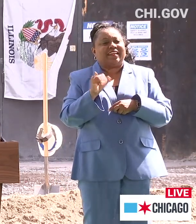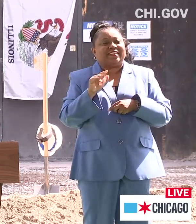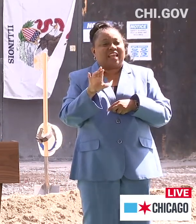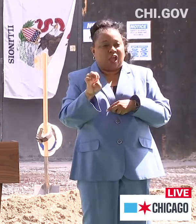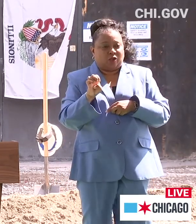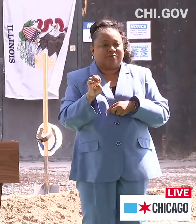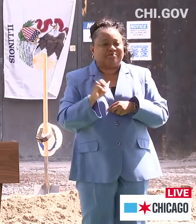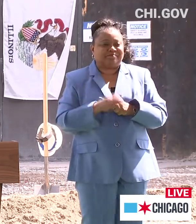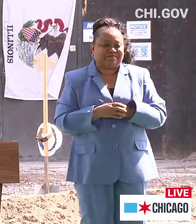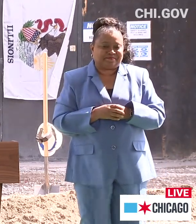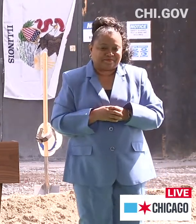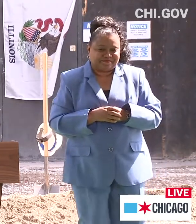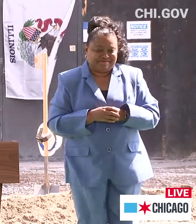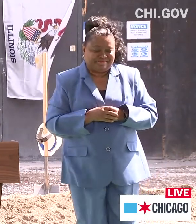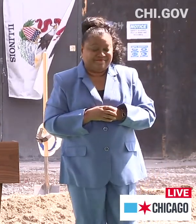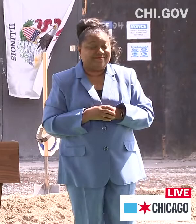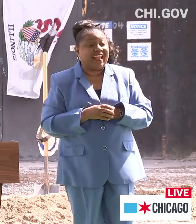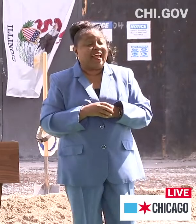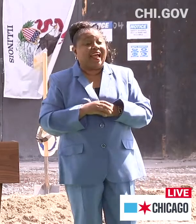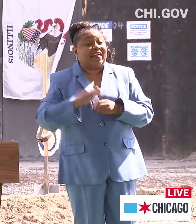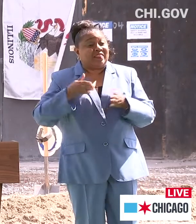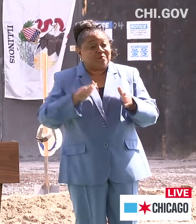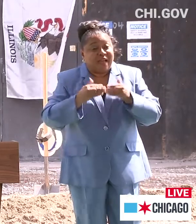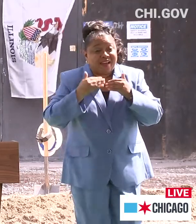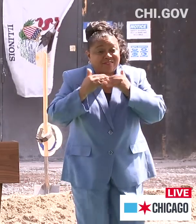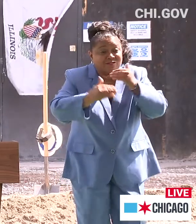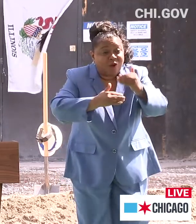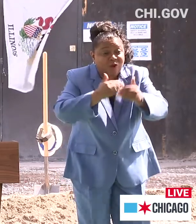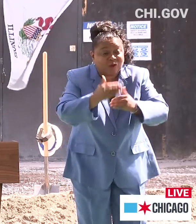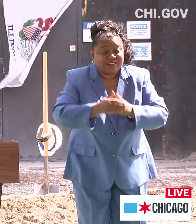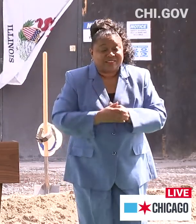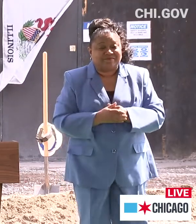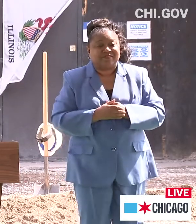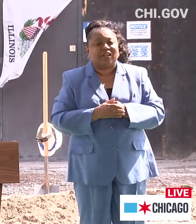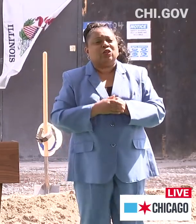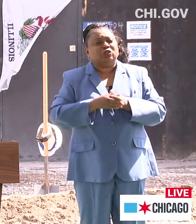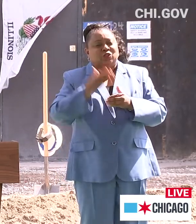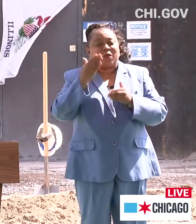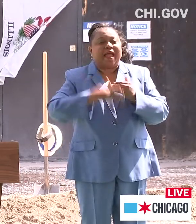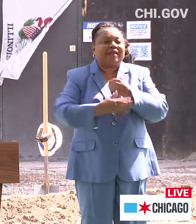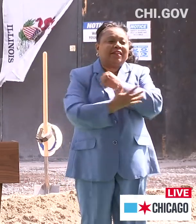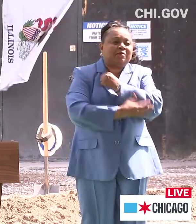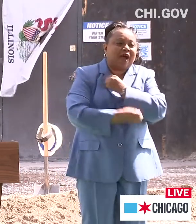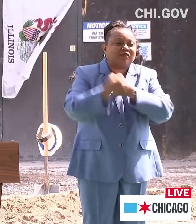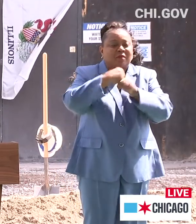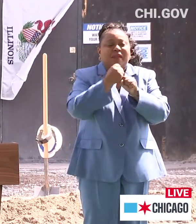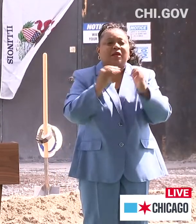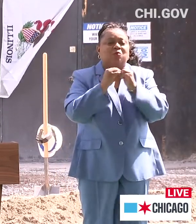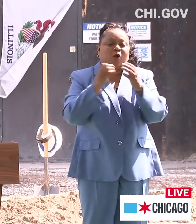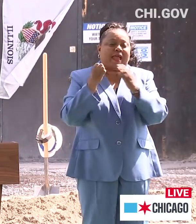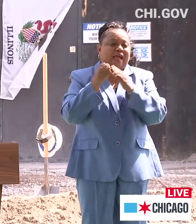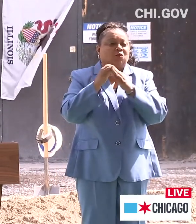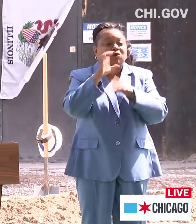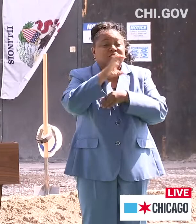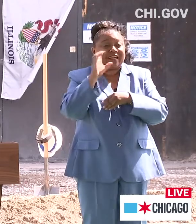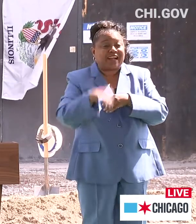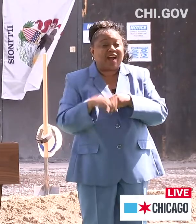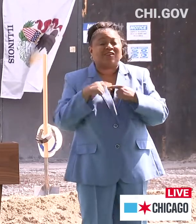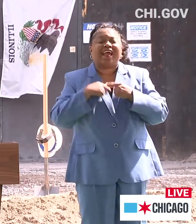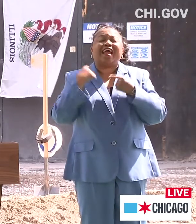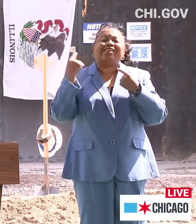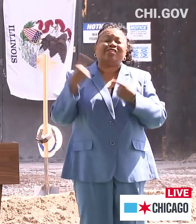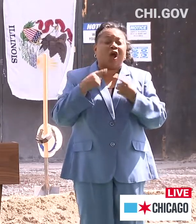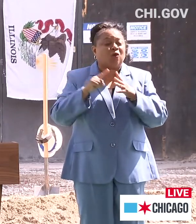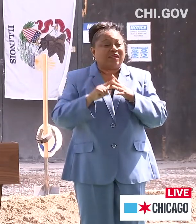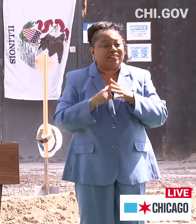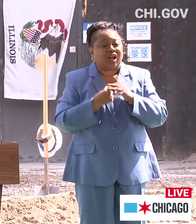chi.gov/care. The path forward to ending poverty and creating a more equitable Chicago has